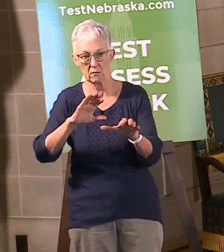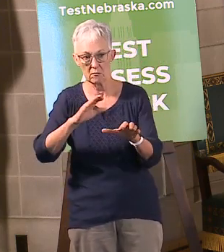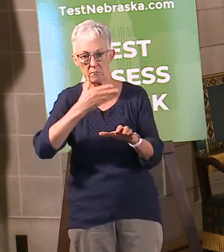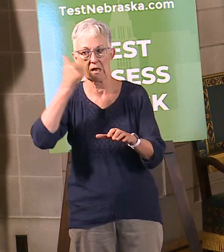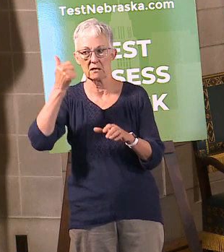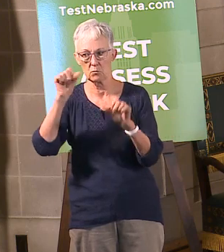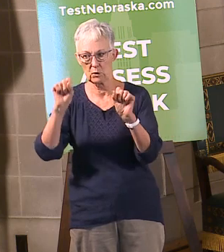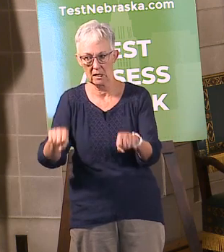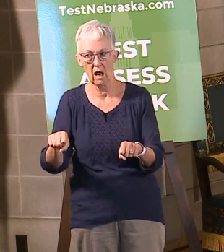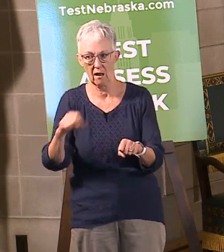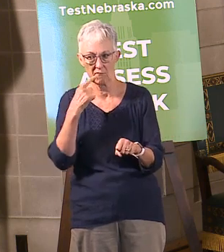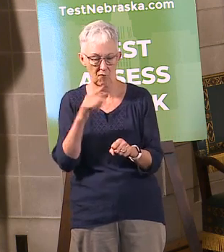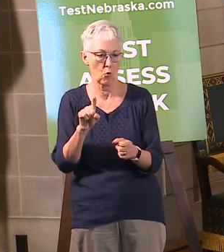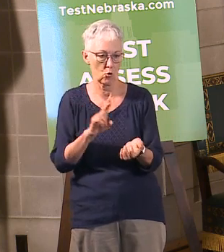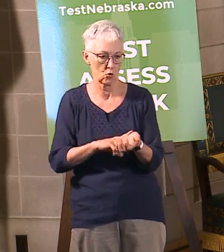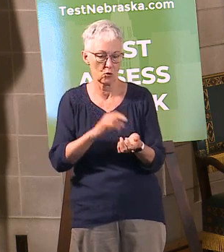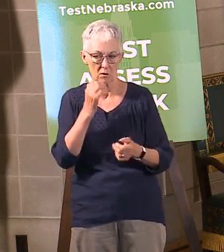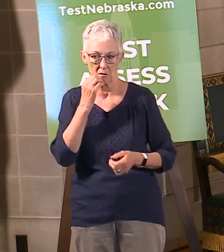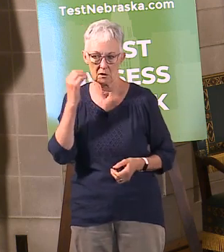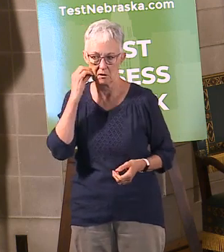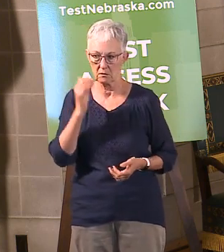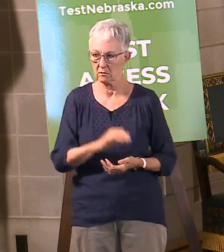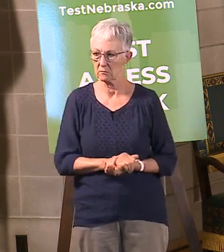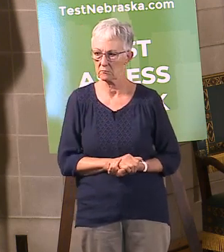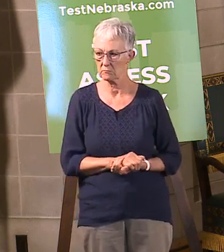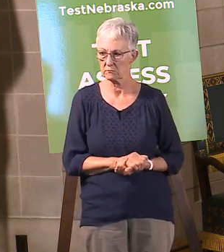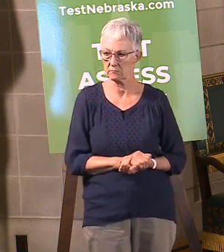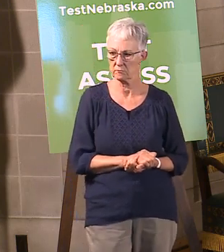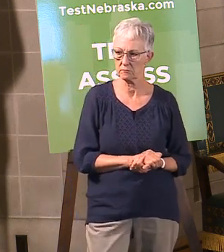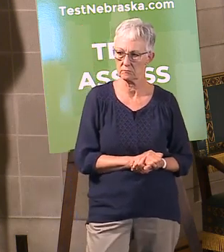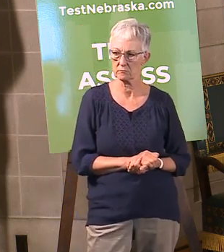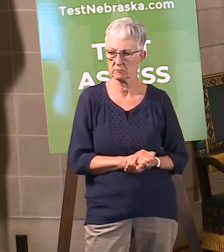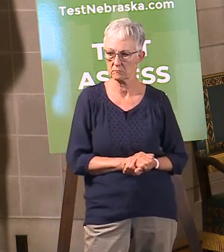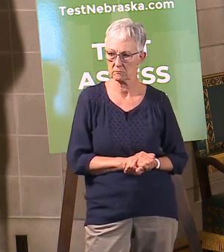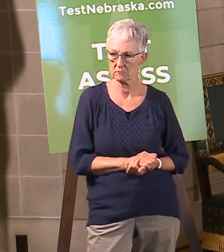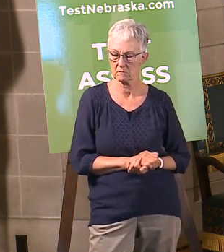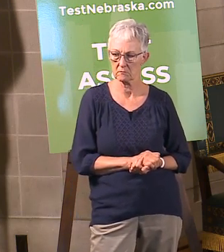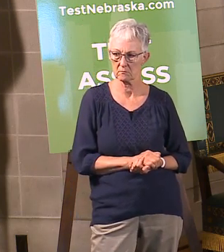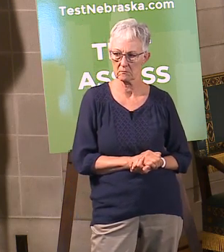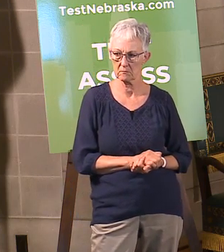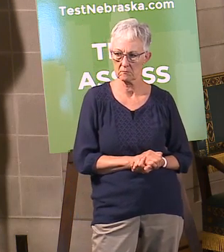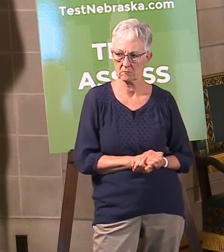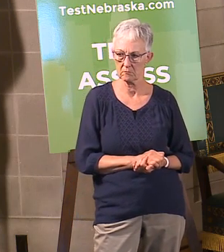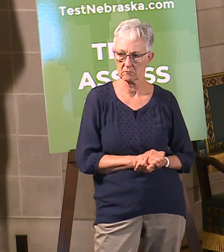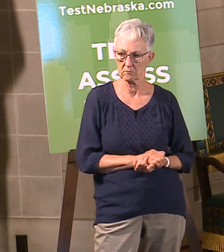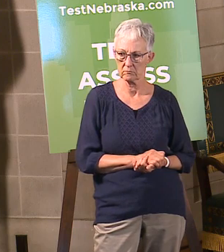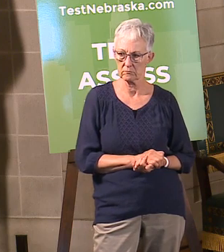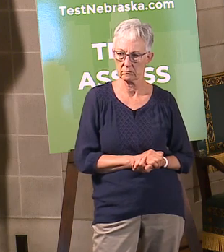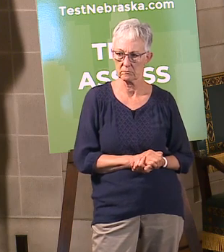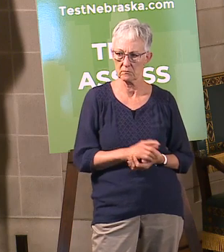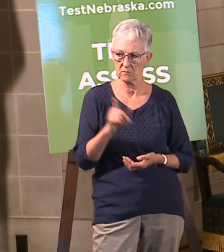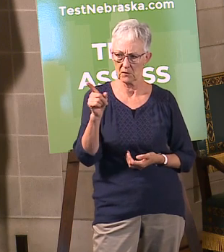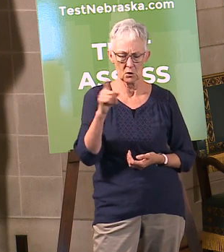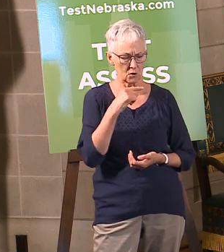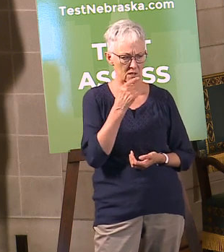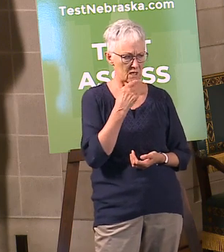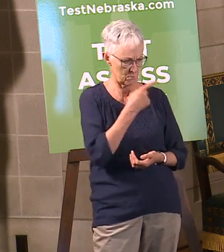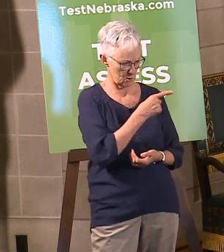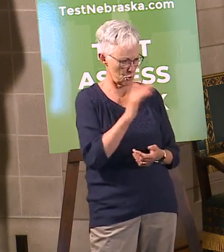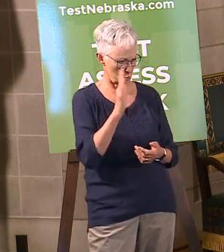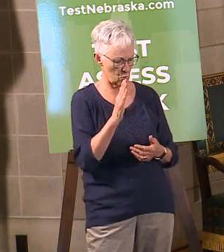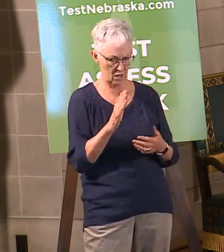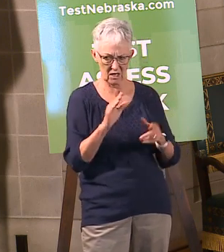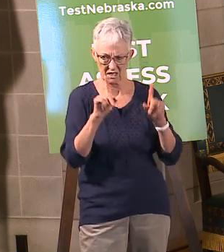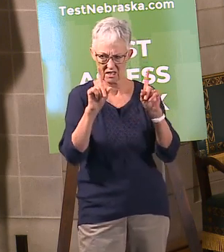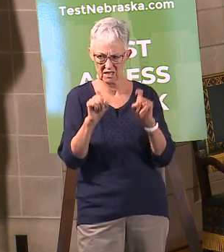Lee? To the point of, you will test all medical worker, or frontline workers, however you want to reference it.